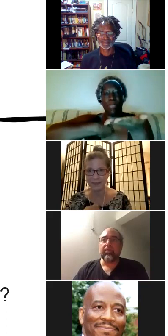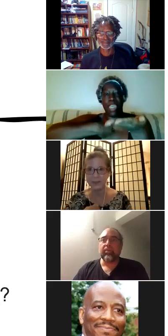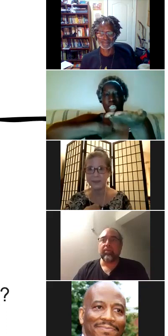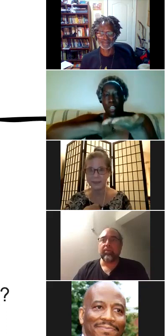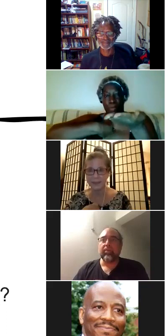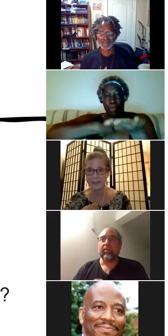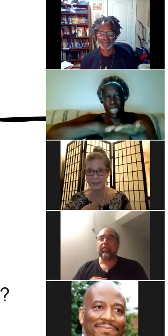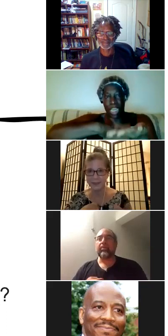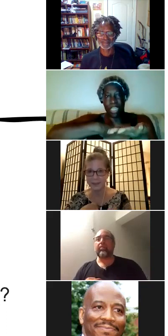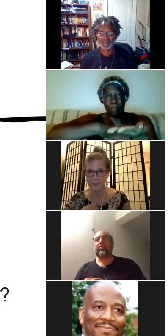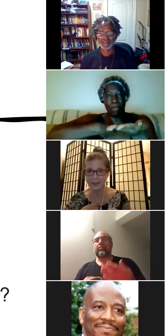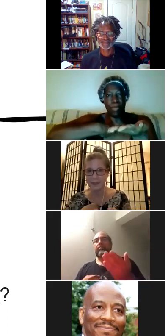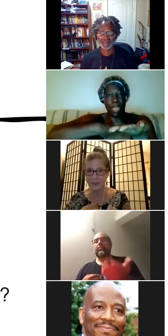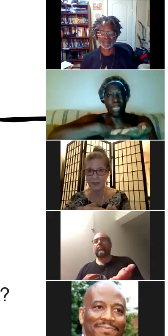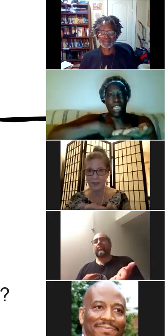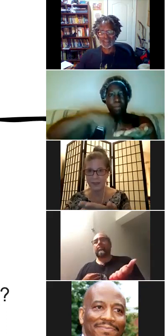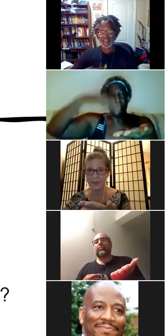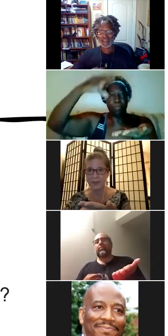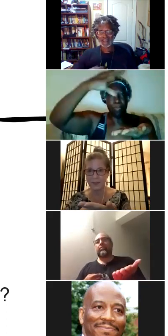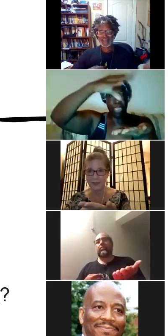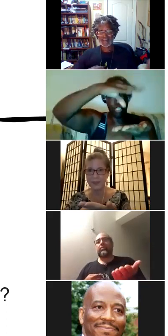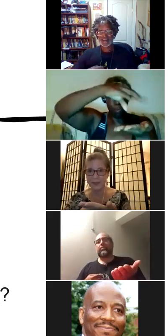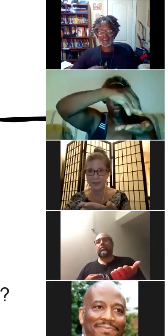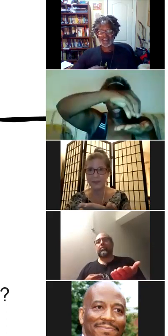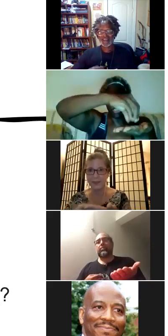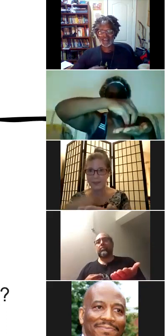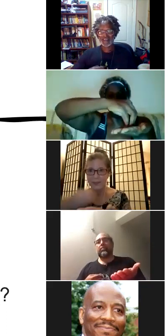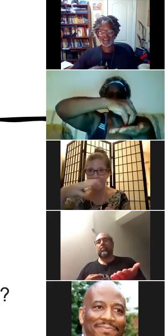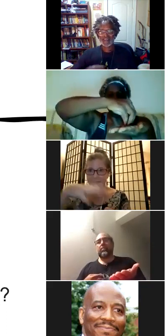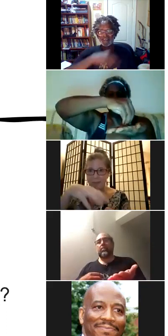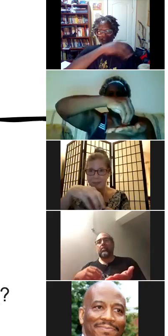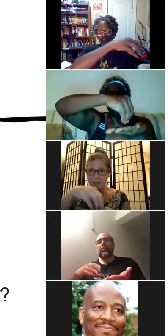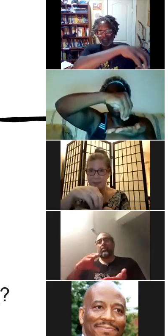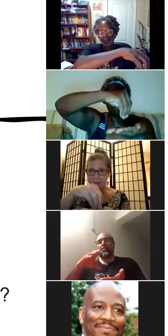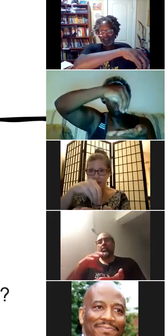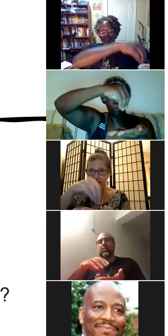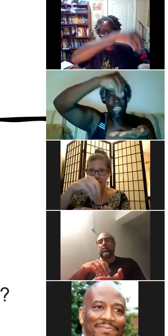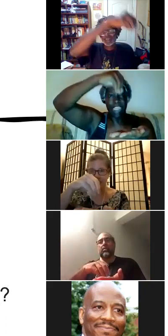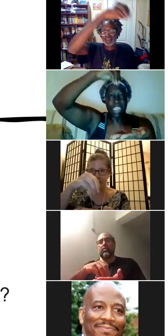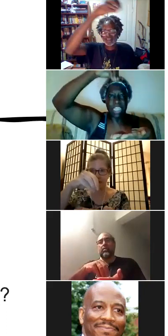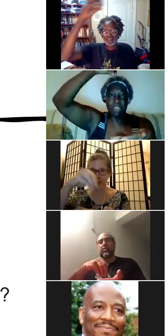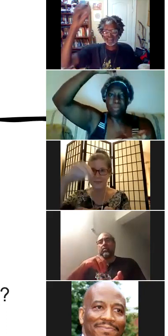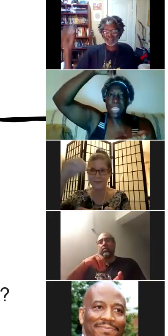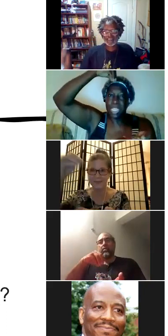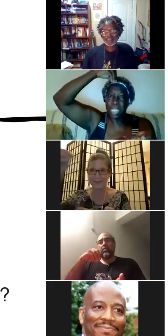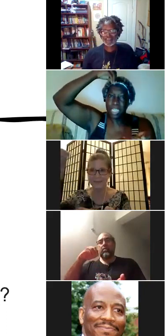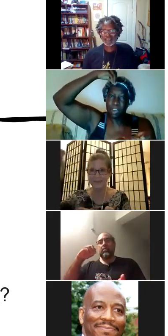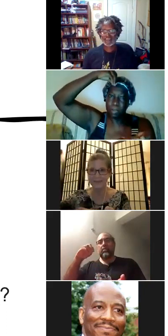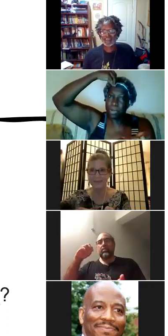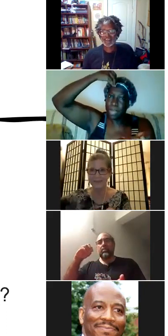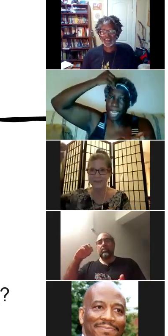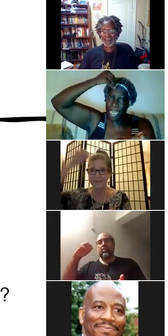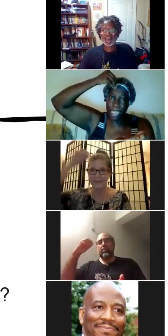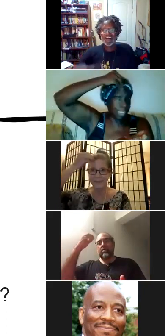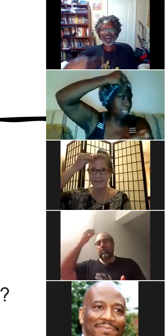Learning would be your non-dominant palm up. You're pulling from the book information and you're putting it in